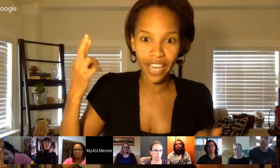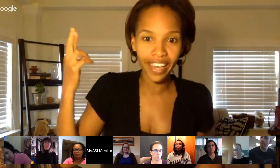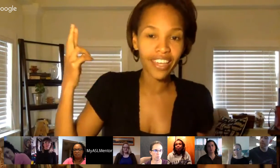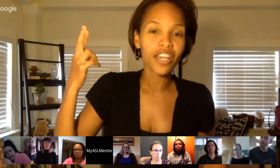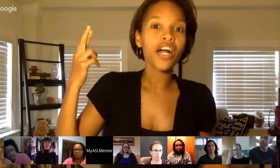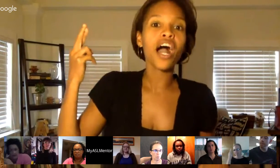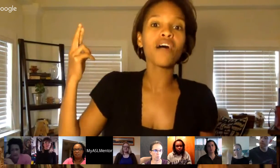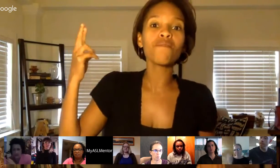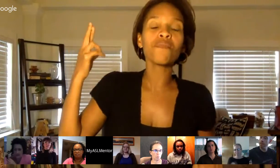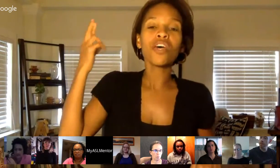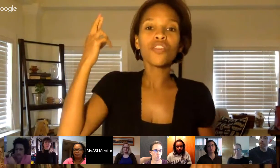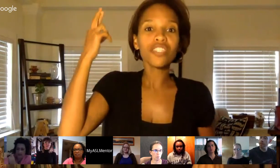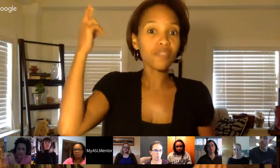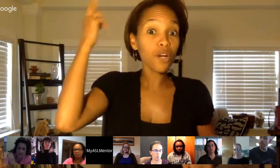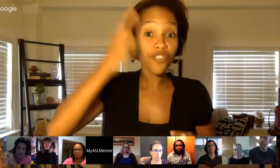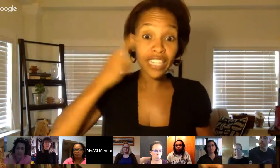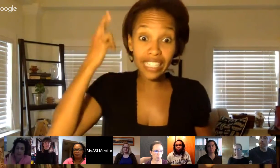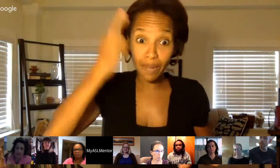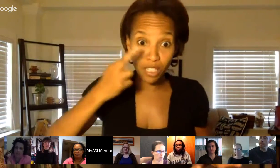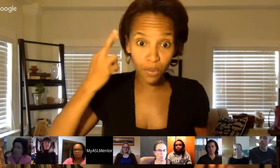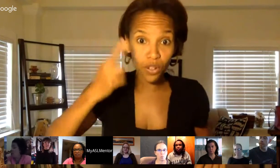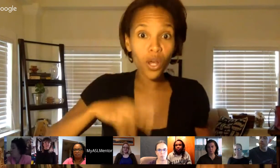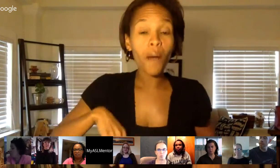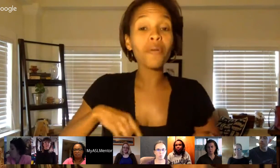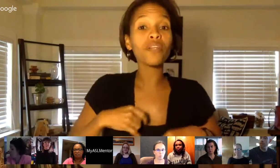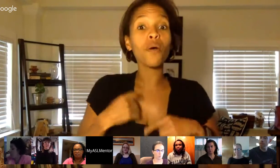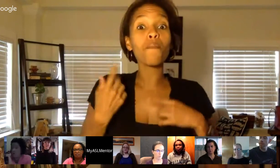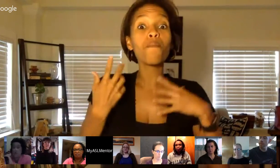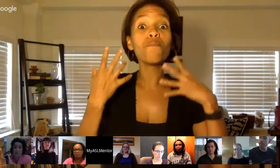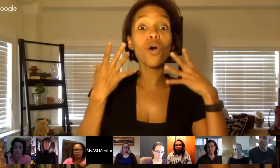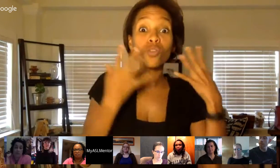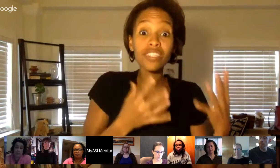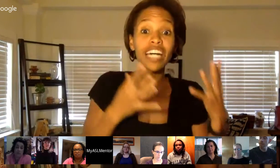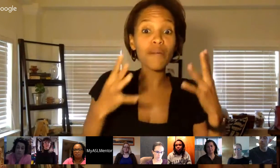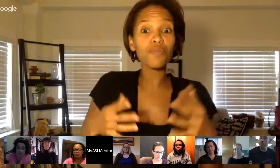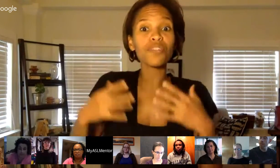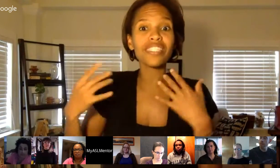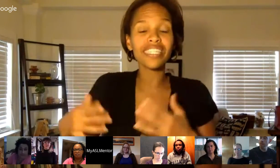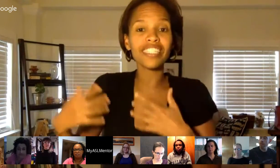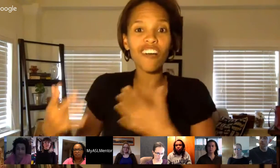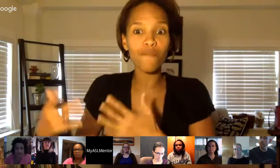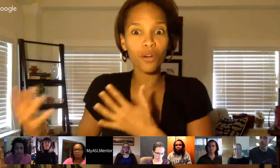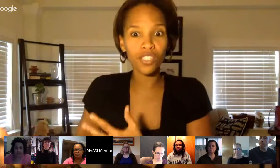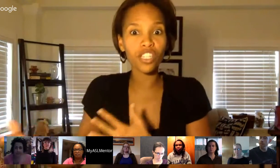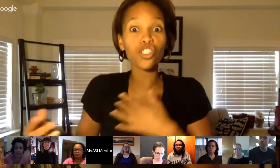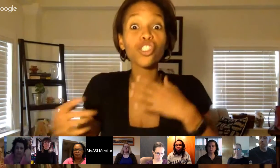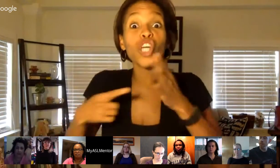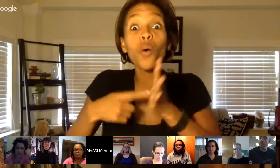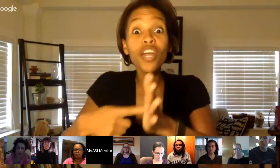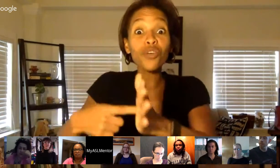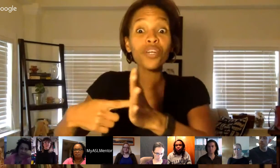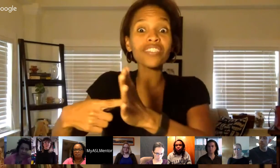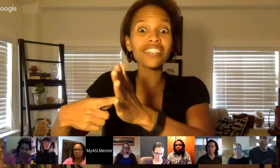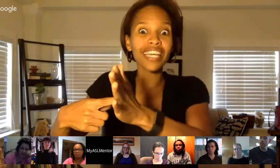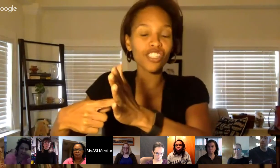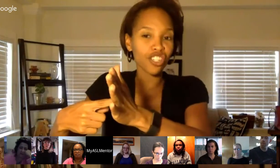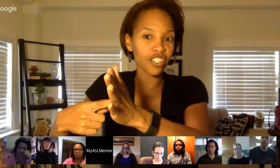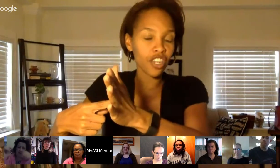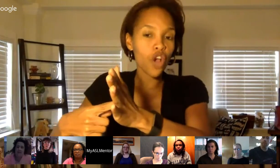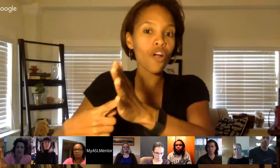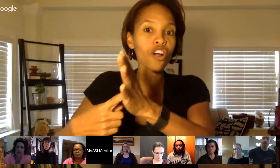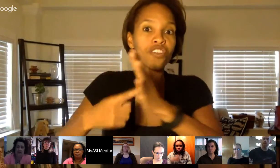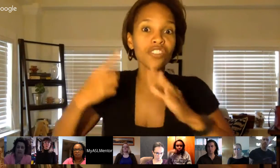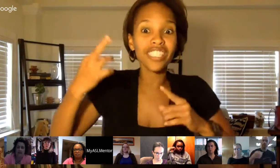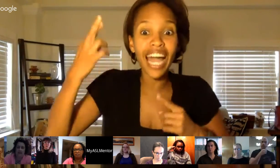wrong, okay? This is perfectly acceptable, but most of the time you will see deaf person showing the